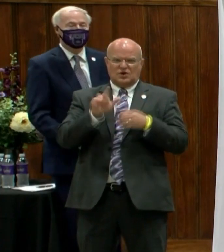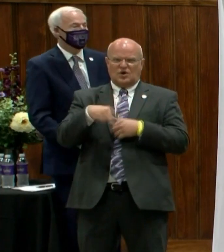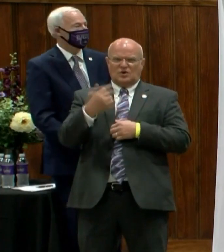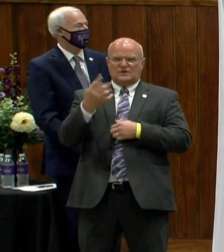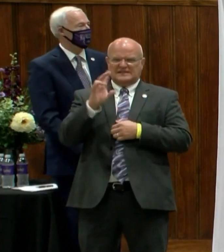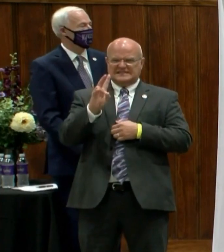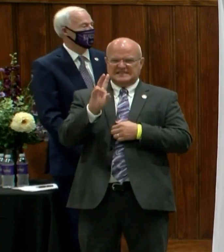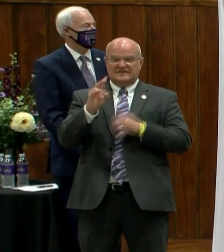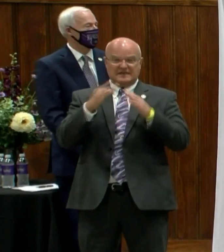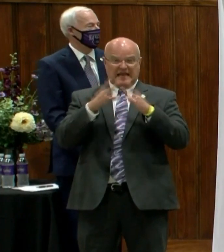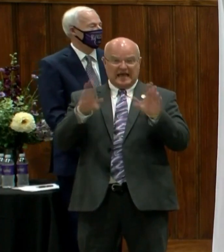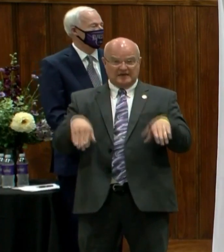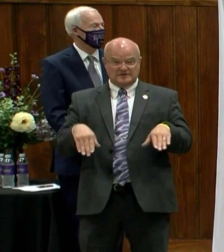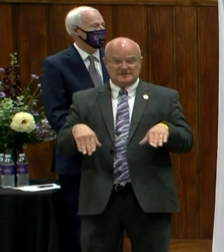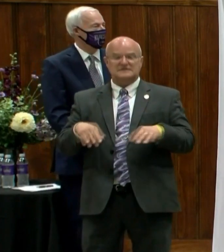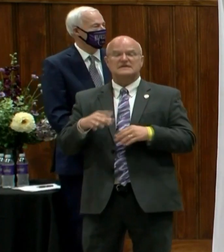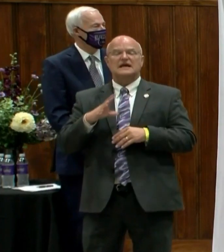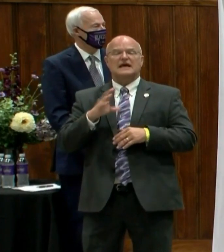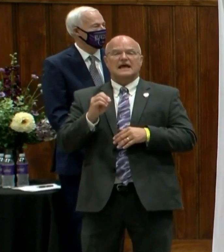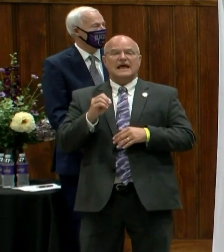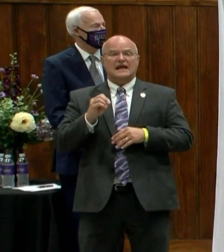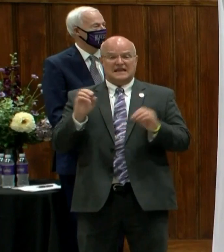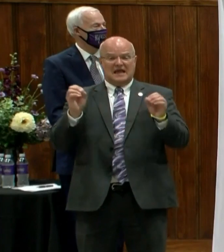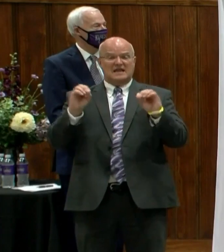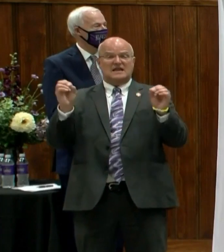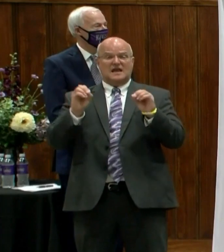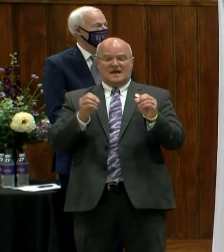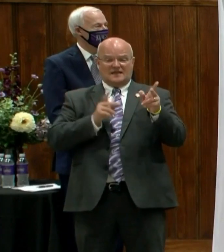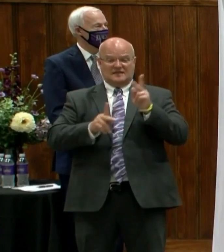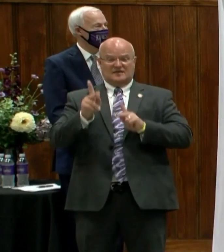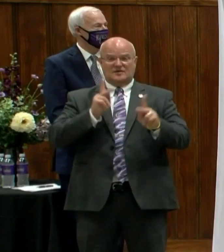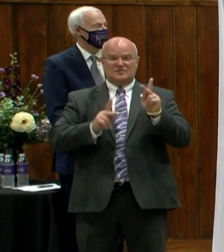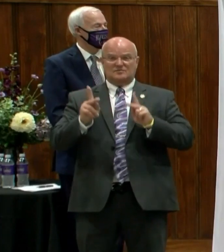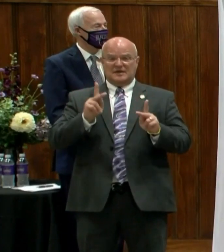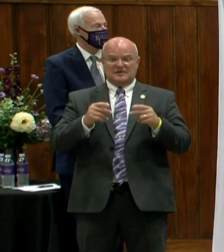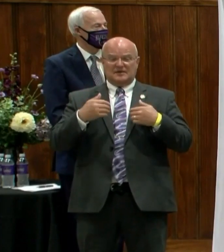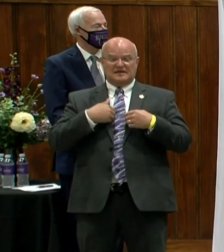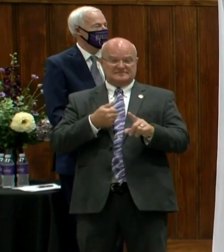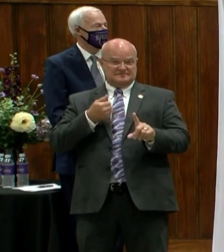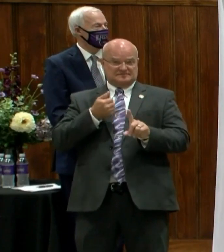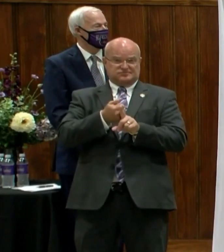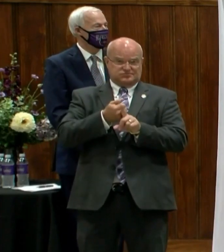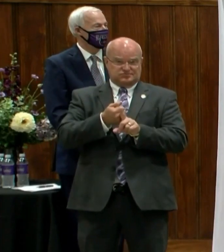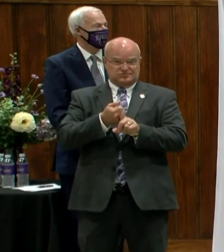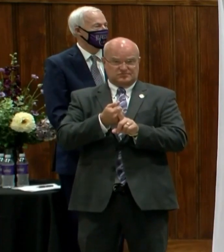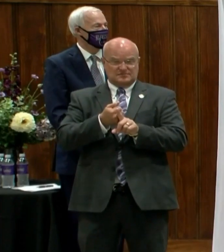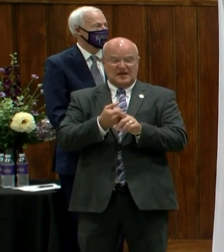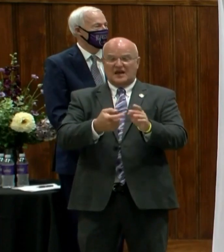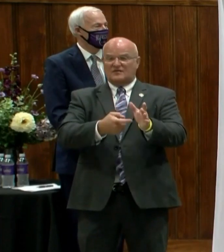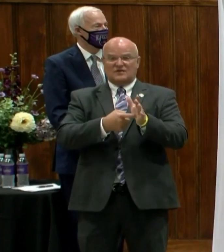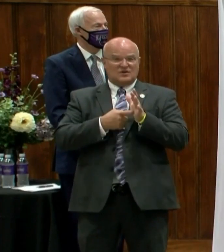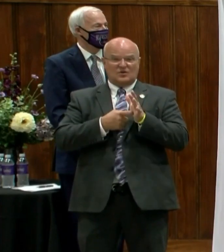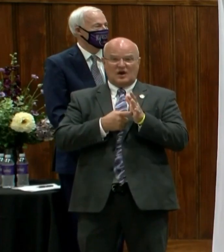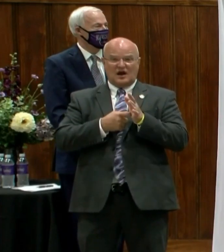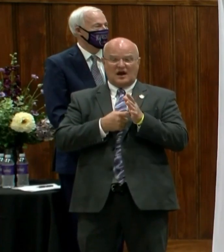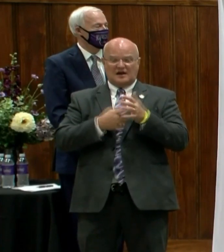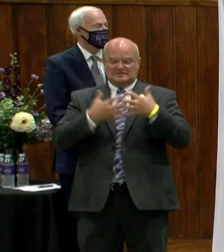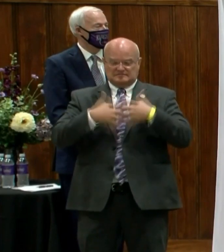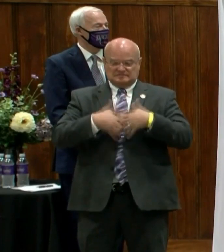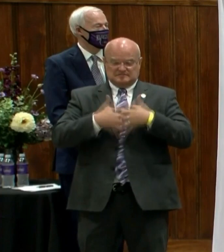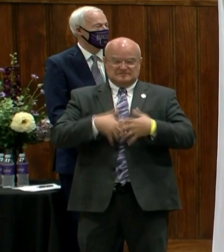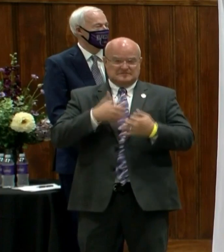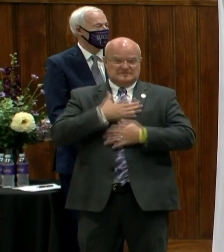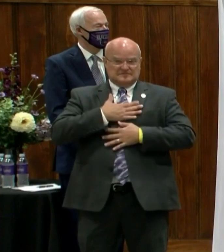seven houses, and none of the individuals that have been infected have required mechanical